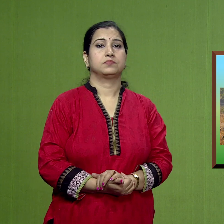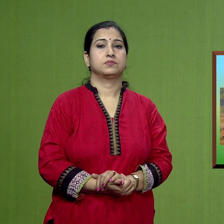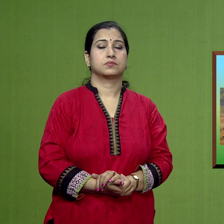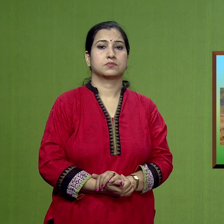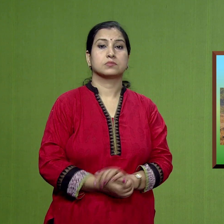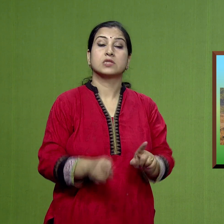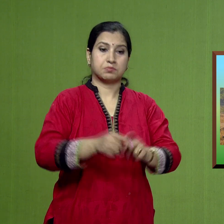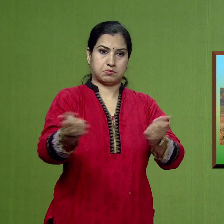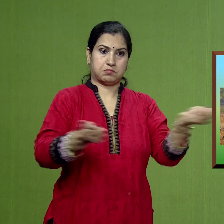Automobiles,